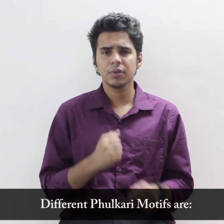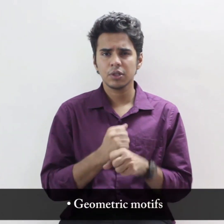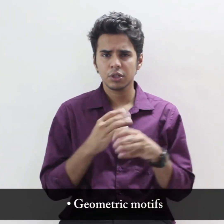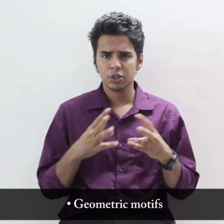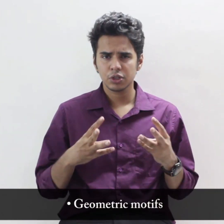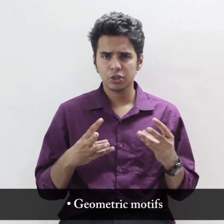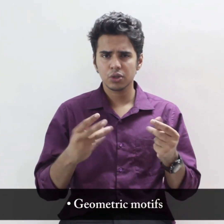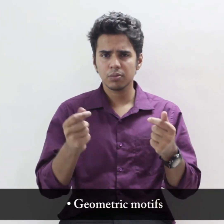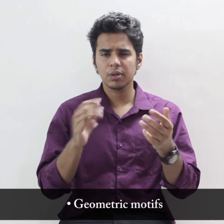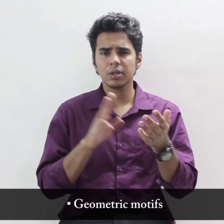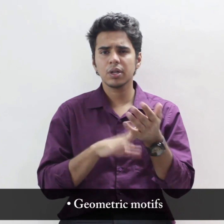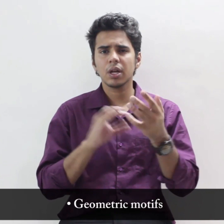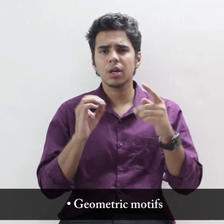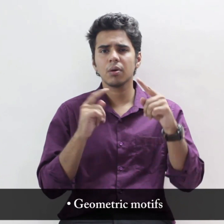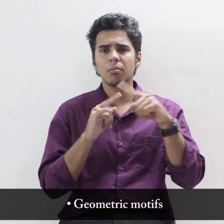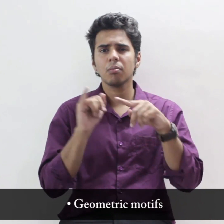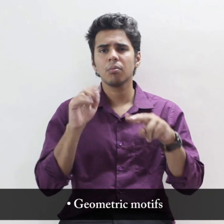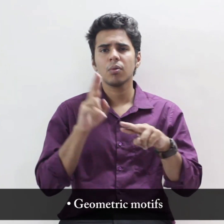geometric motifs.